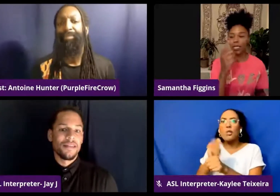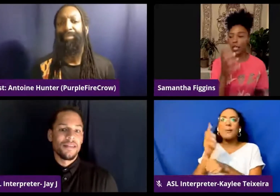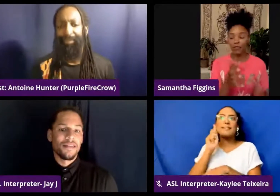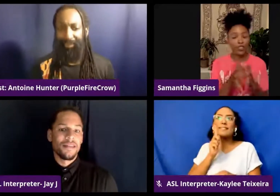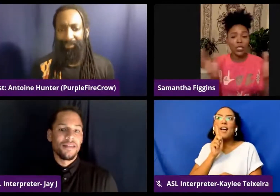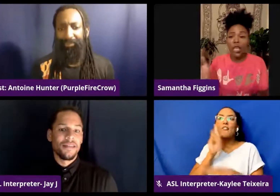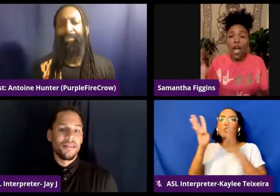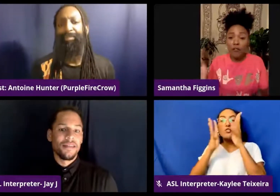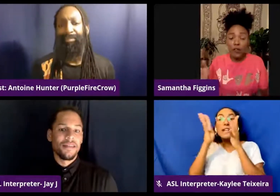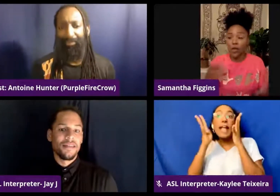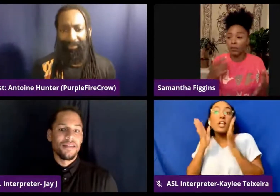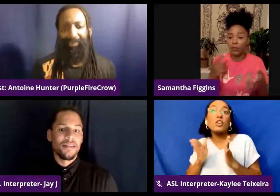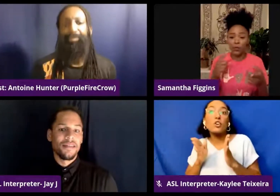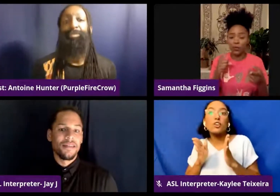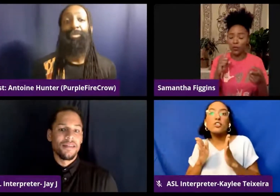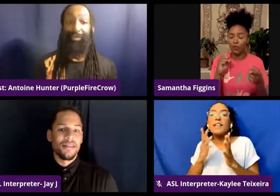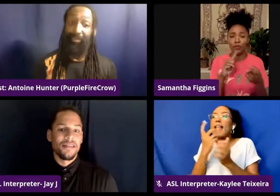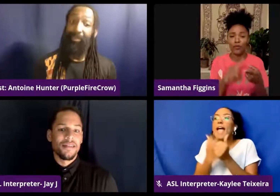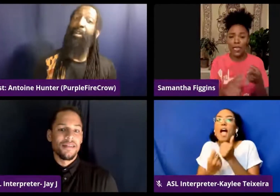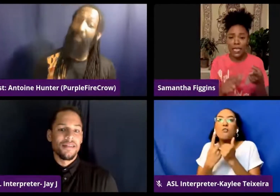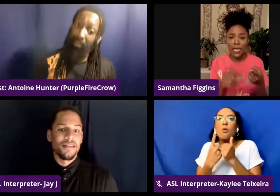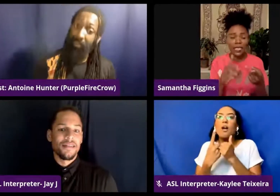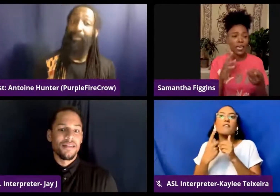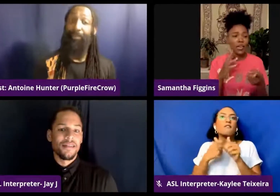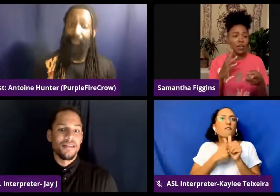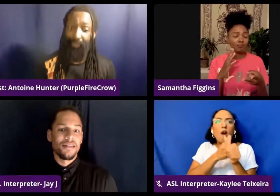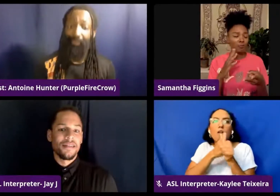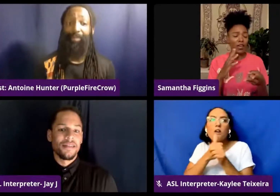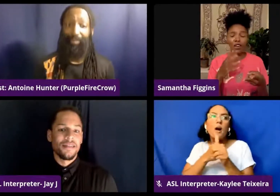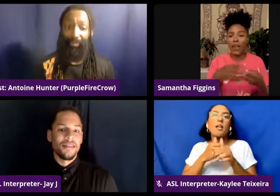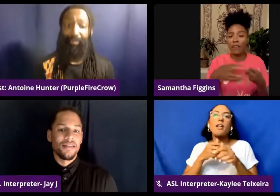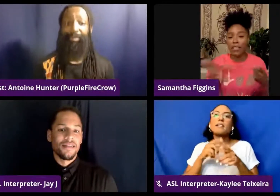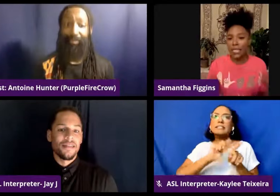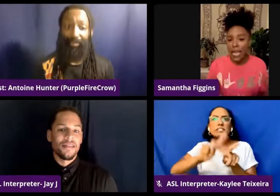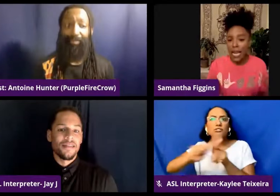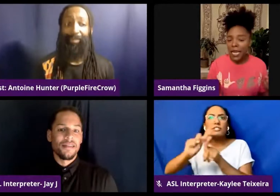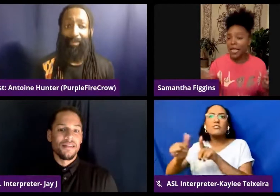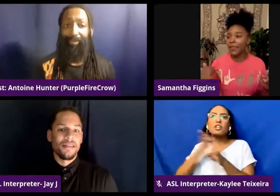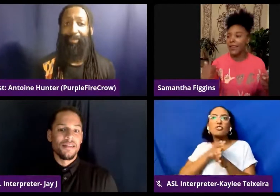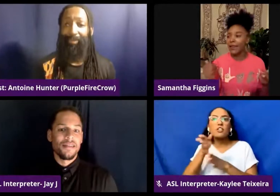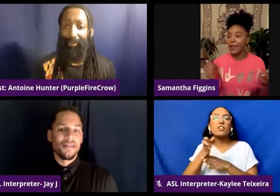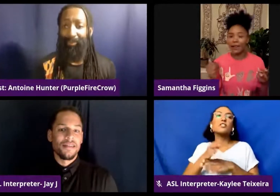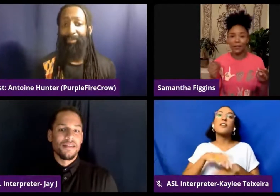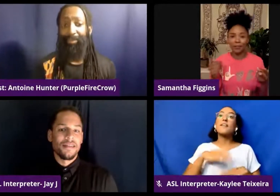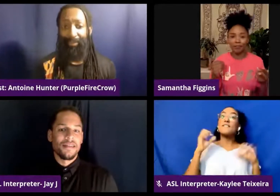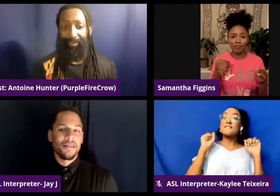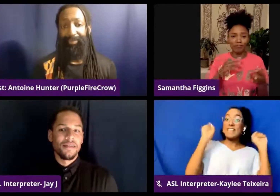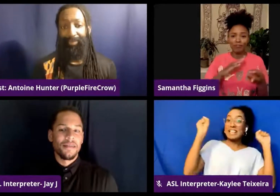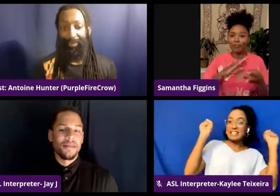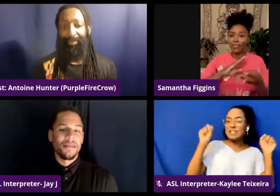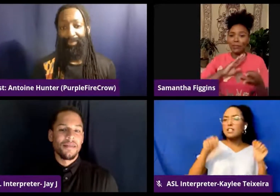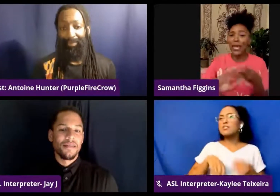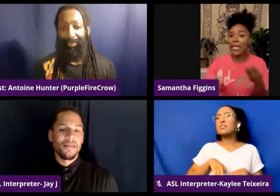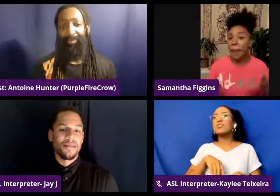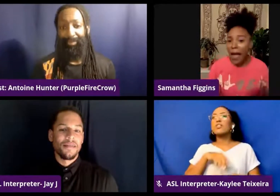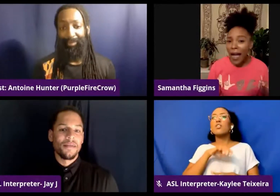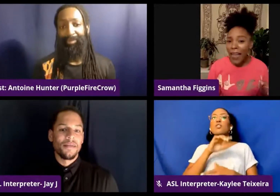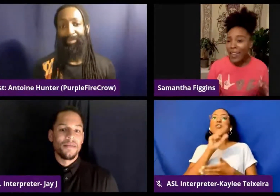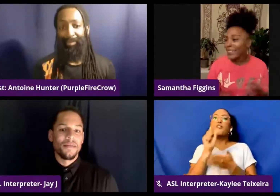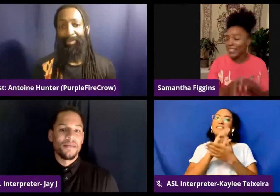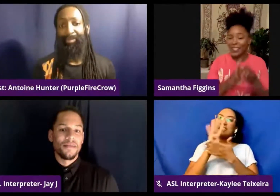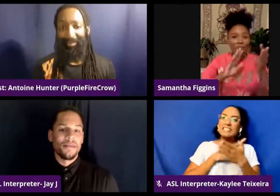and deaf, just everyone, people who do fitness, graphic design,